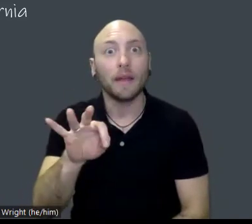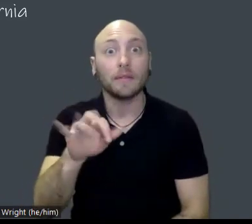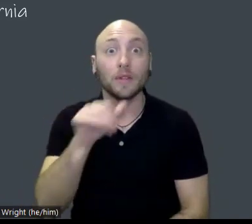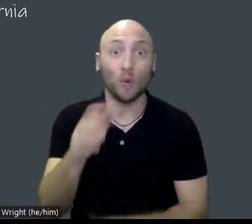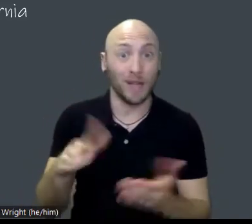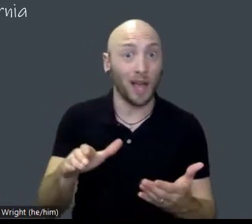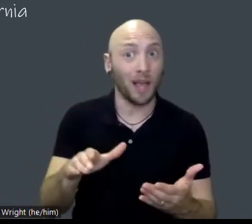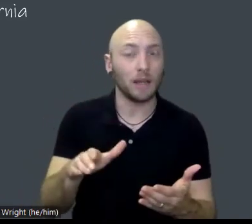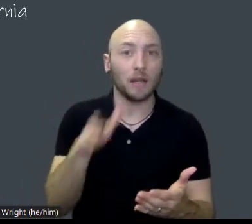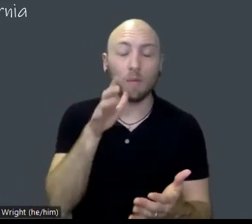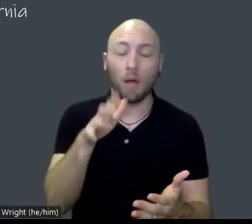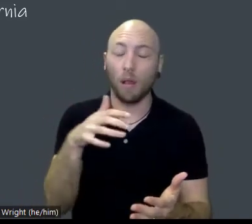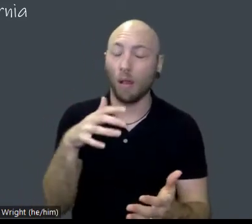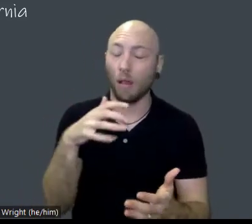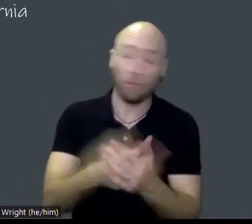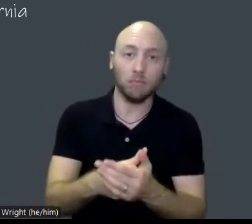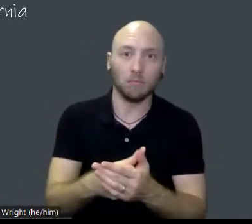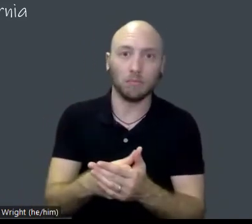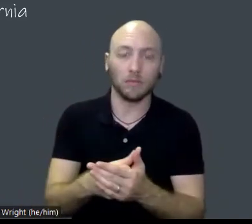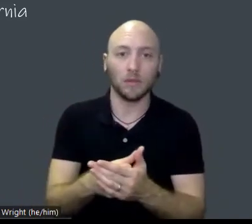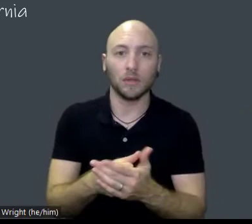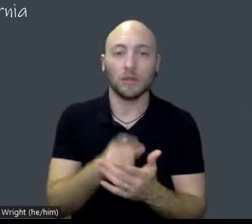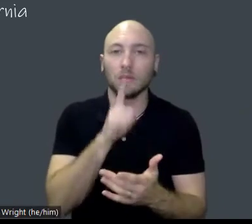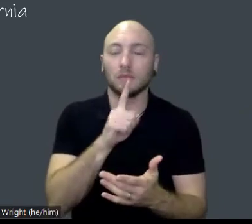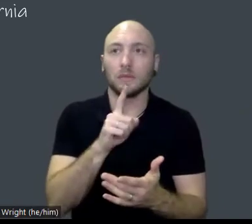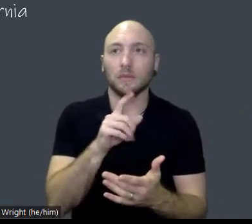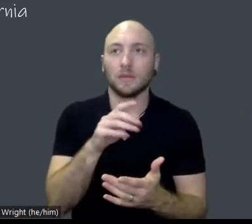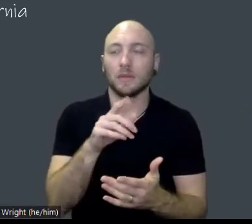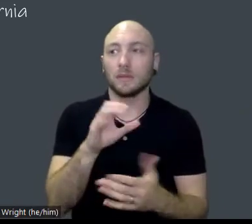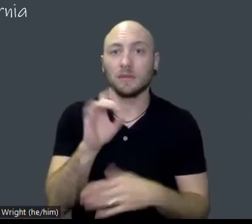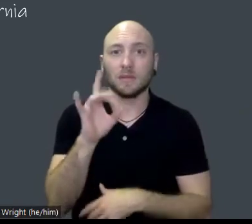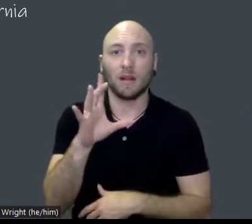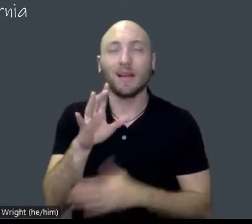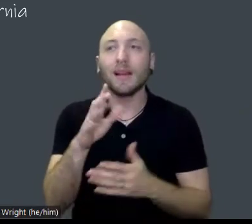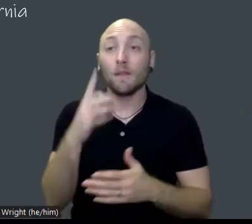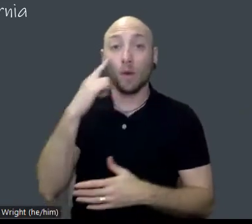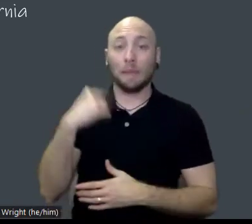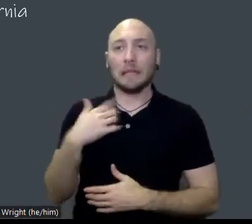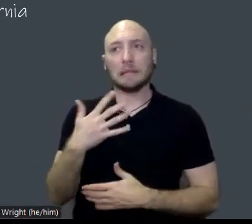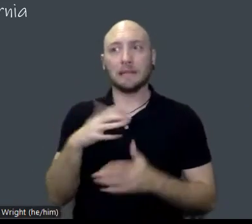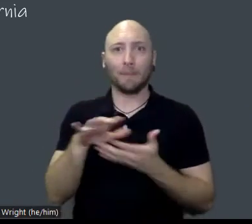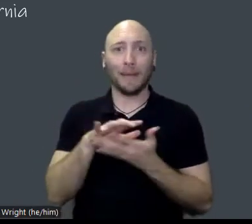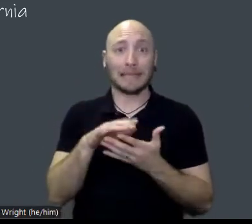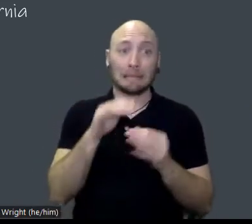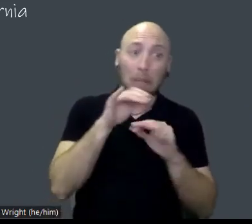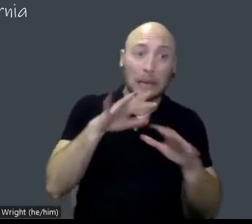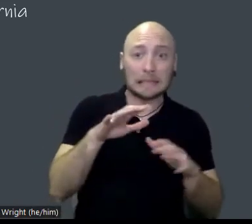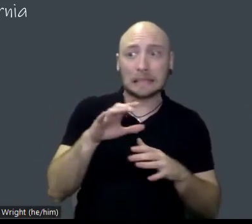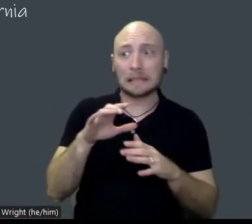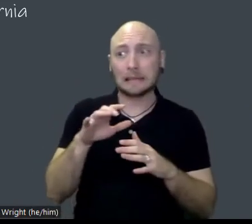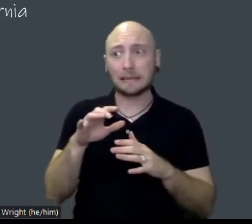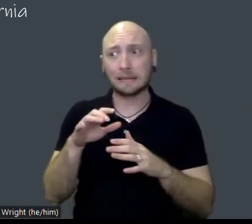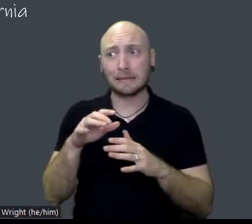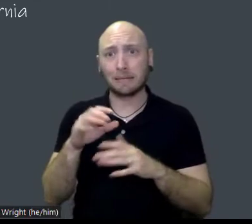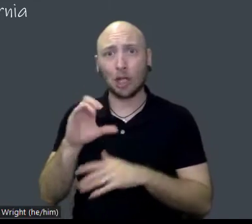It's a curse, and obviously it's a curse, but it's also a blessing in my mind, because it really accelerated the